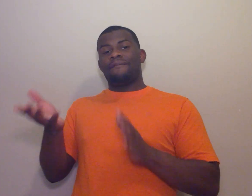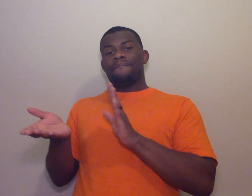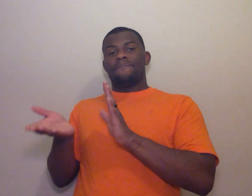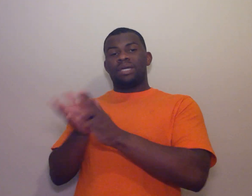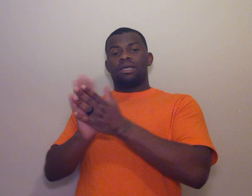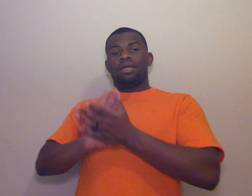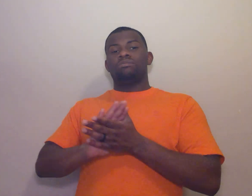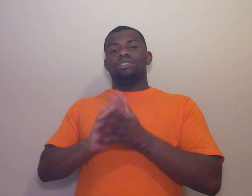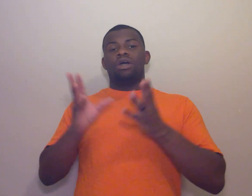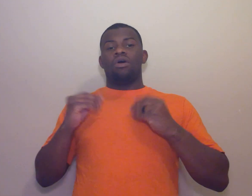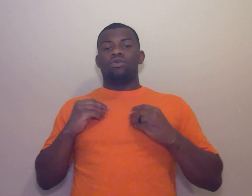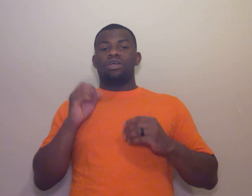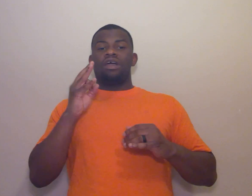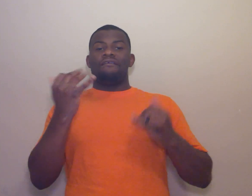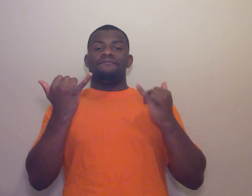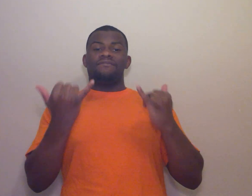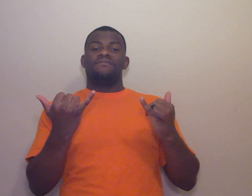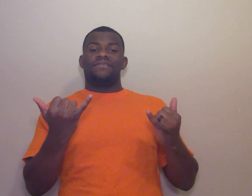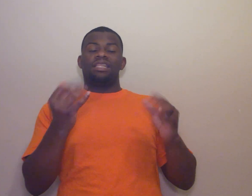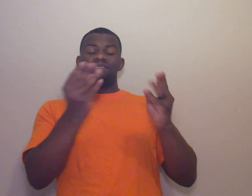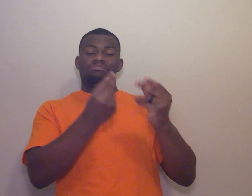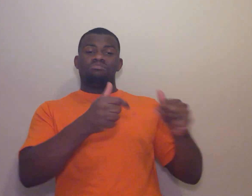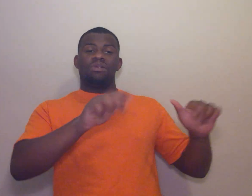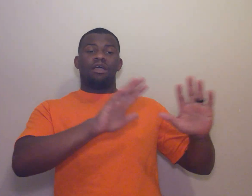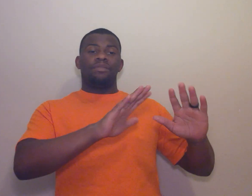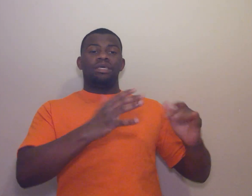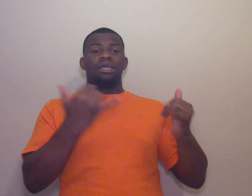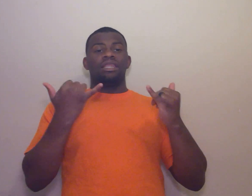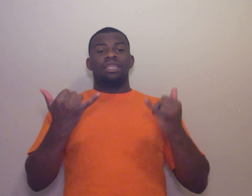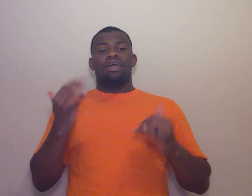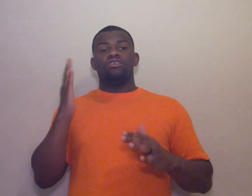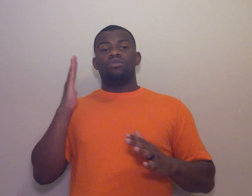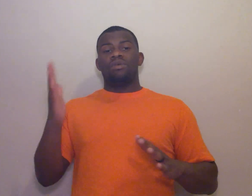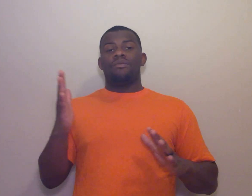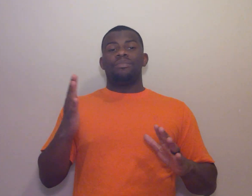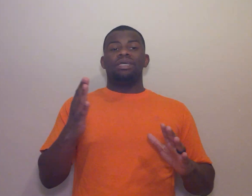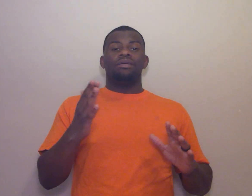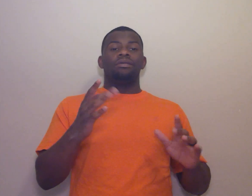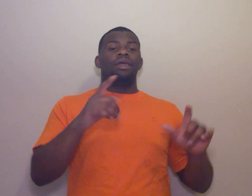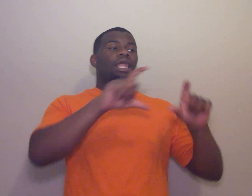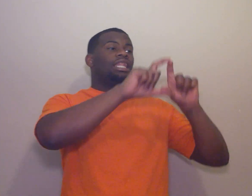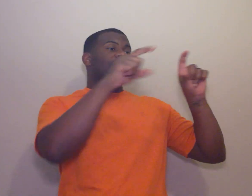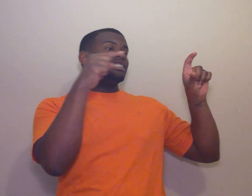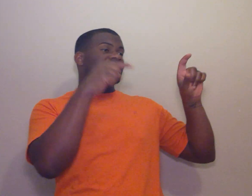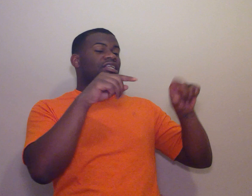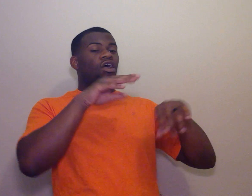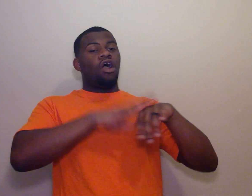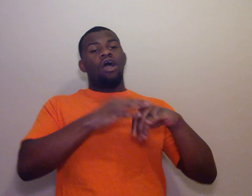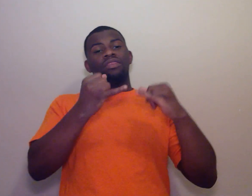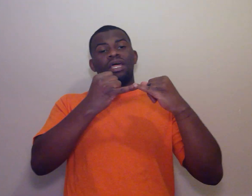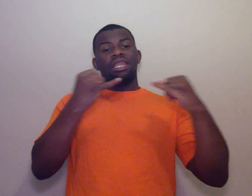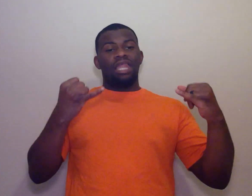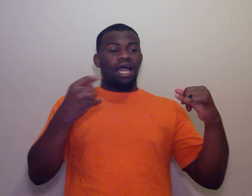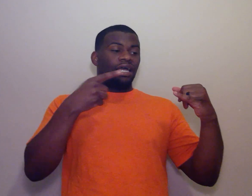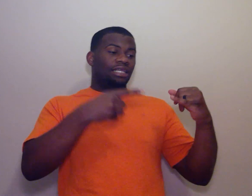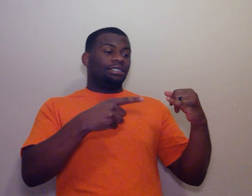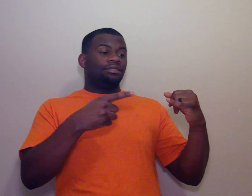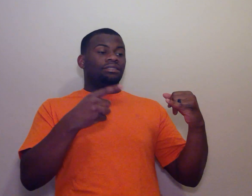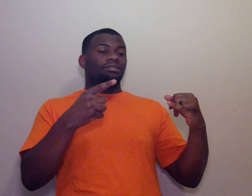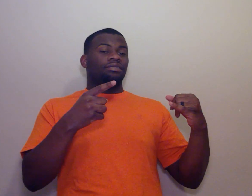purchased the house for, well, the mortgage is going to be listed in the line existing loans taken subject to. So how do you do this